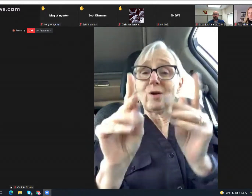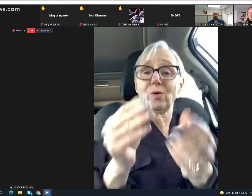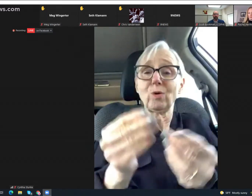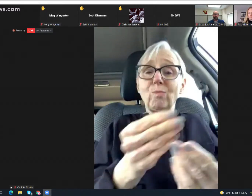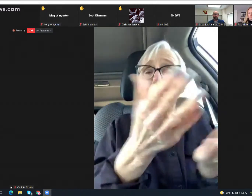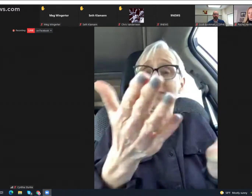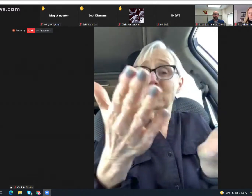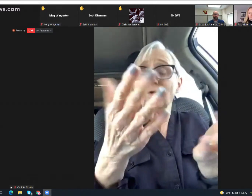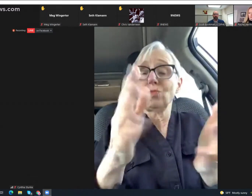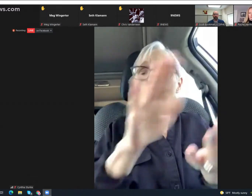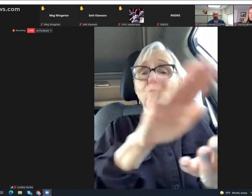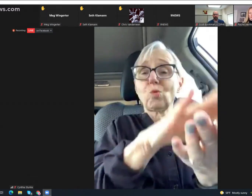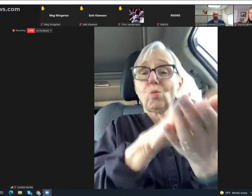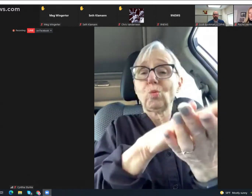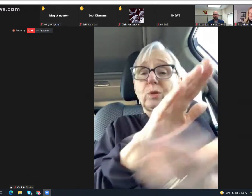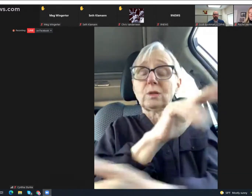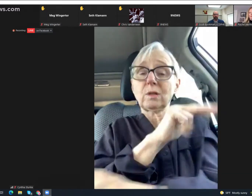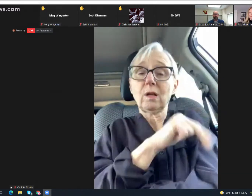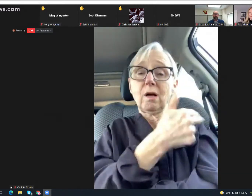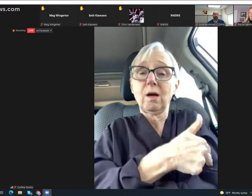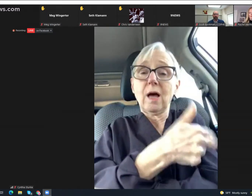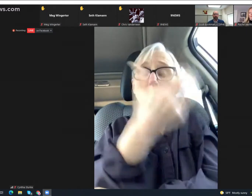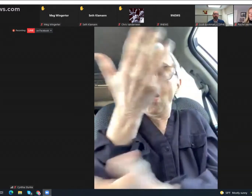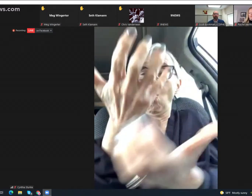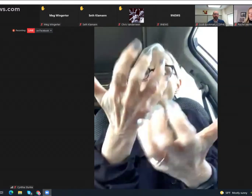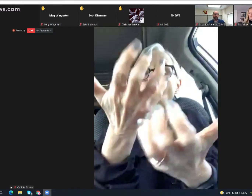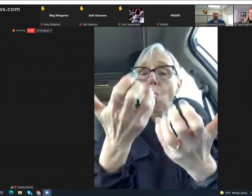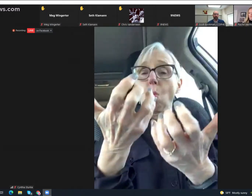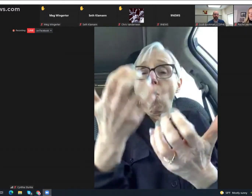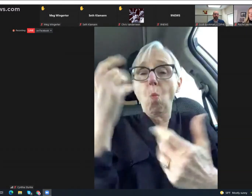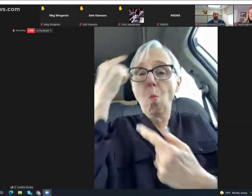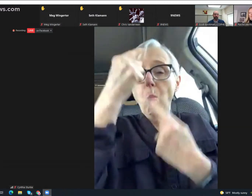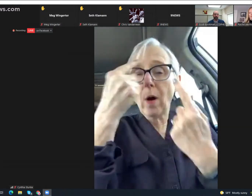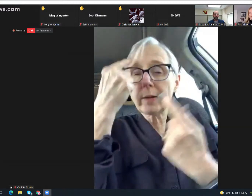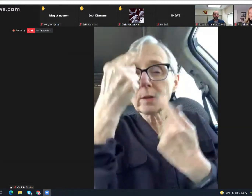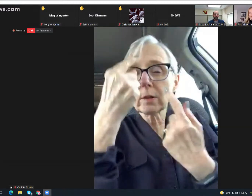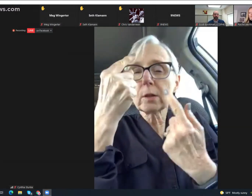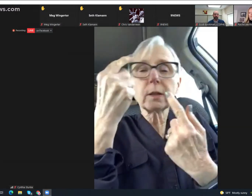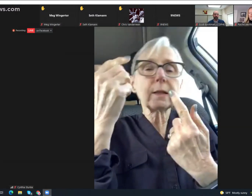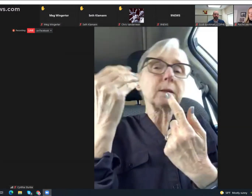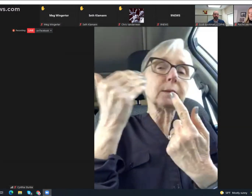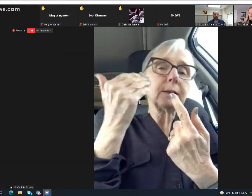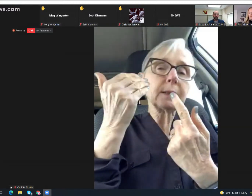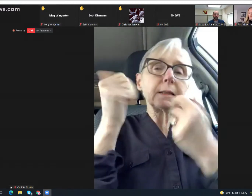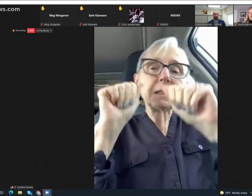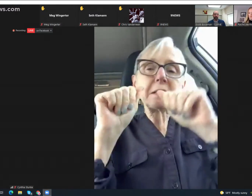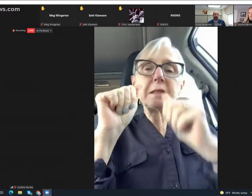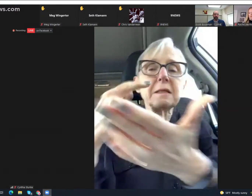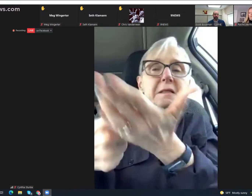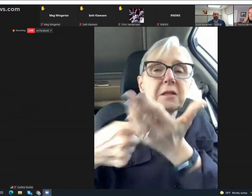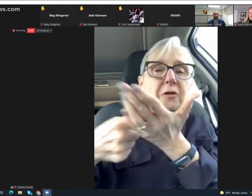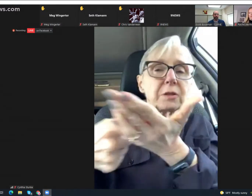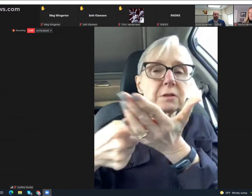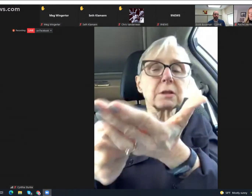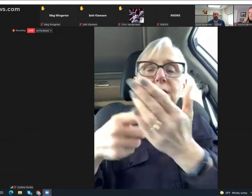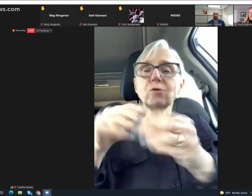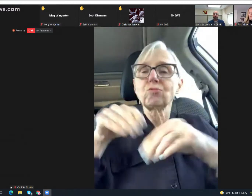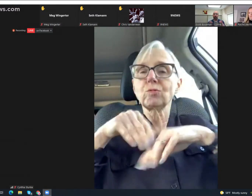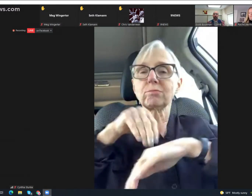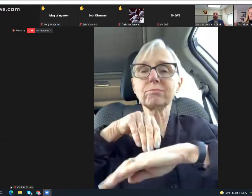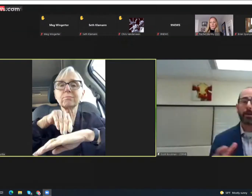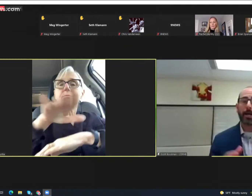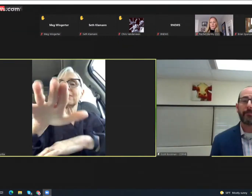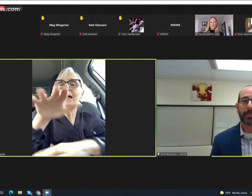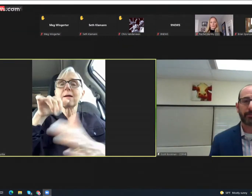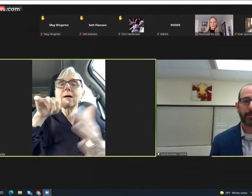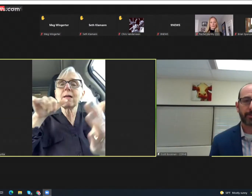and hospitals, but wondering if that could be more widespread or if there are any discussion in the works. Thank you.